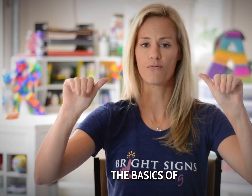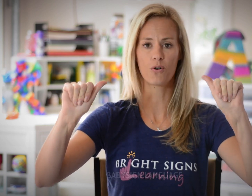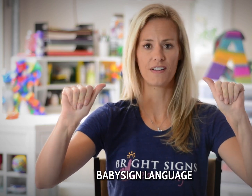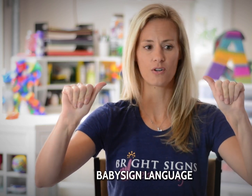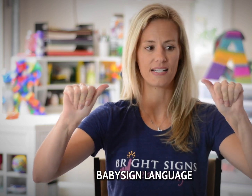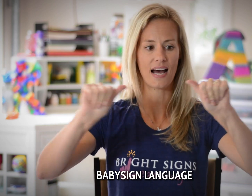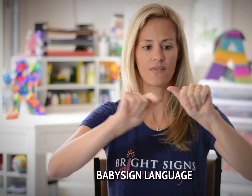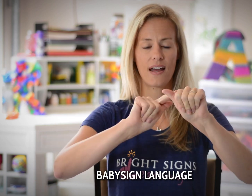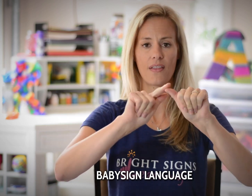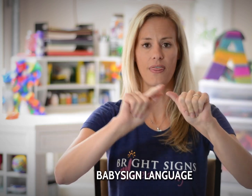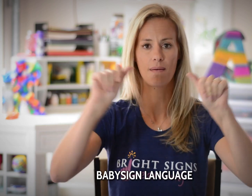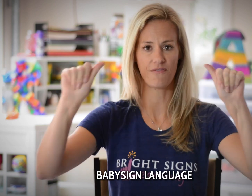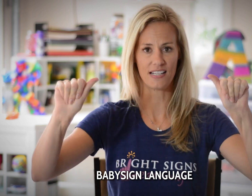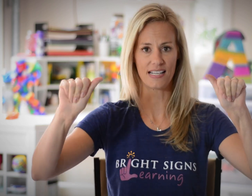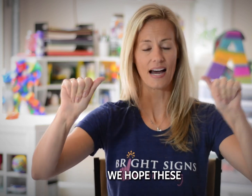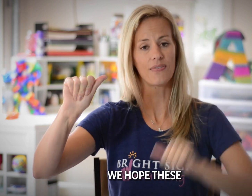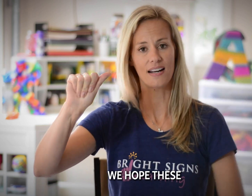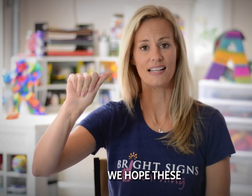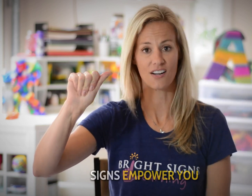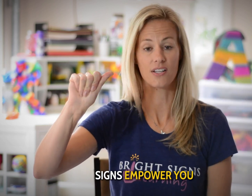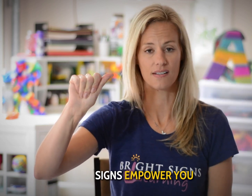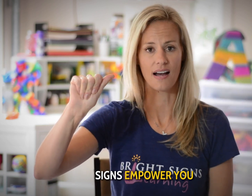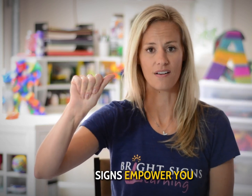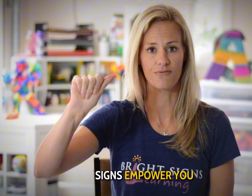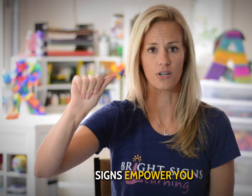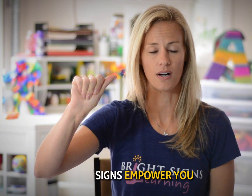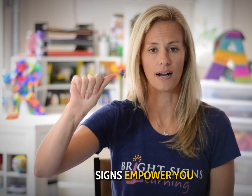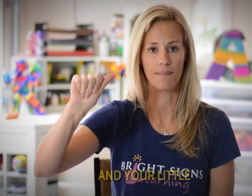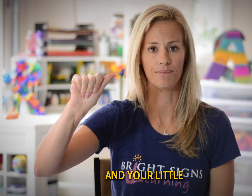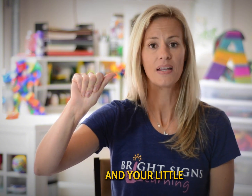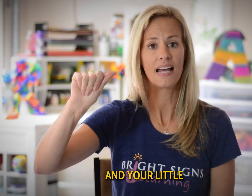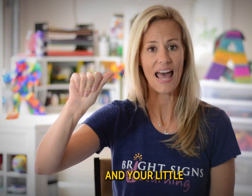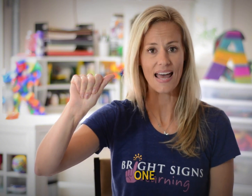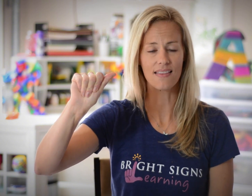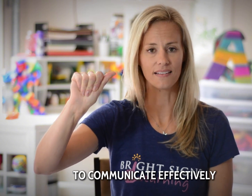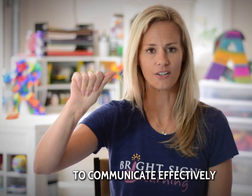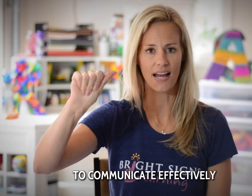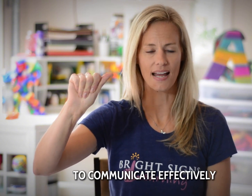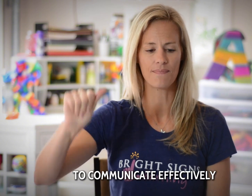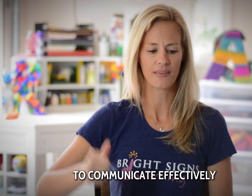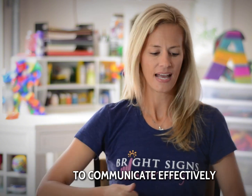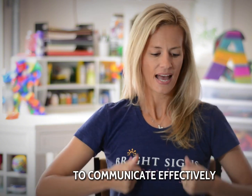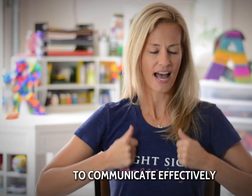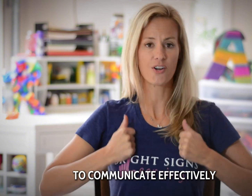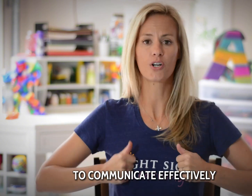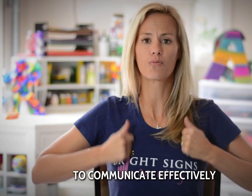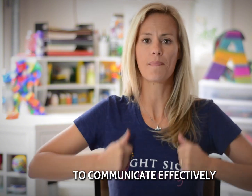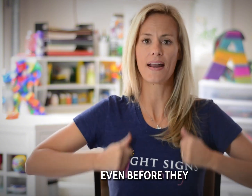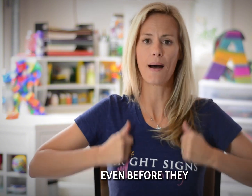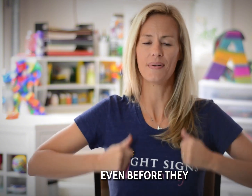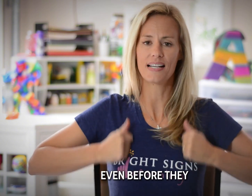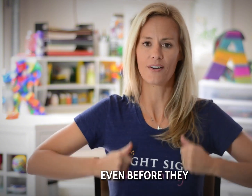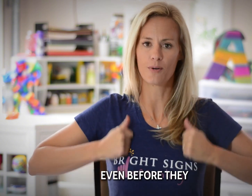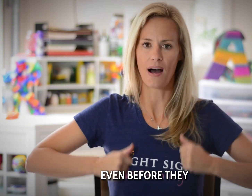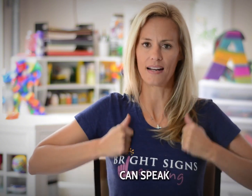baby sign language. We hope these signs empower you and your little one to communicate effectively even before they can